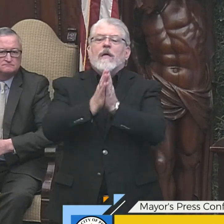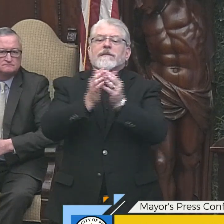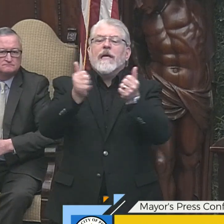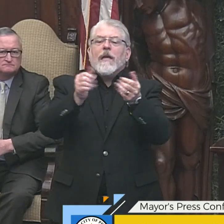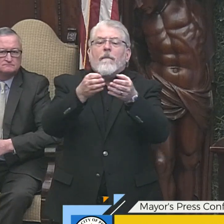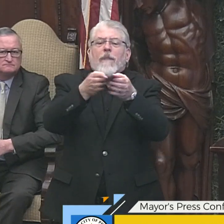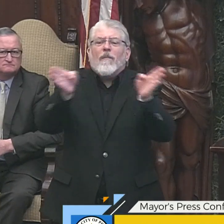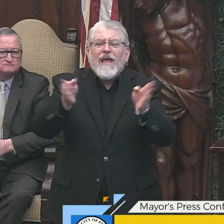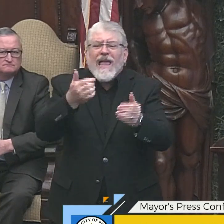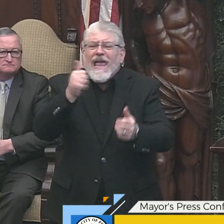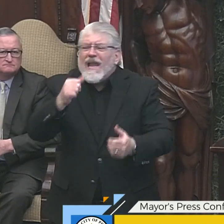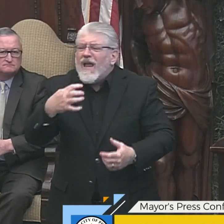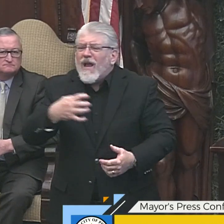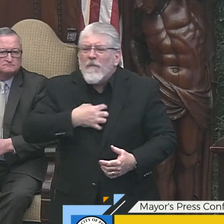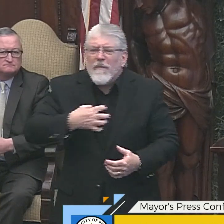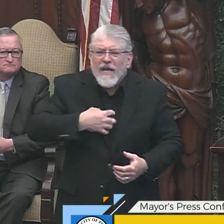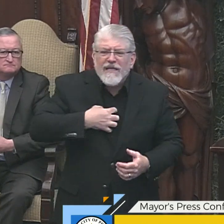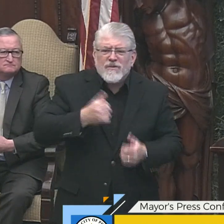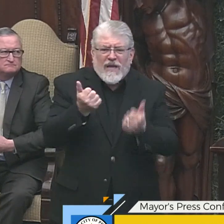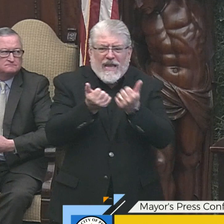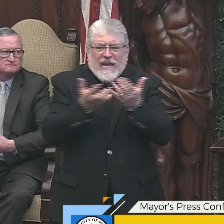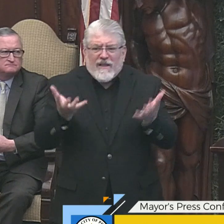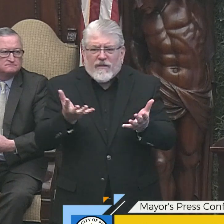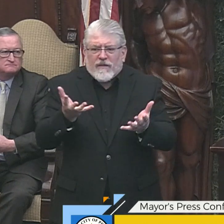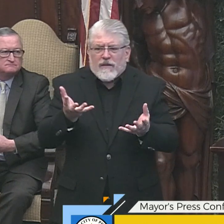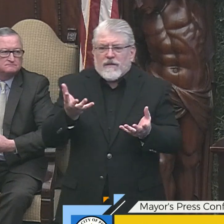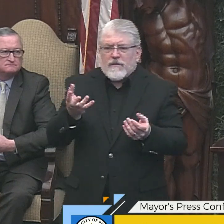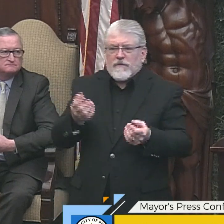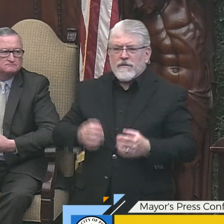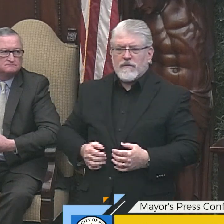General by sending an email to